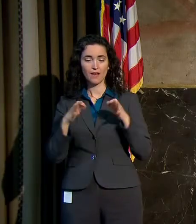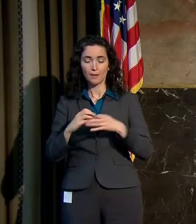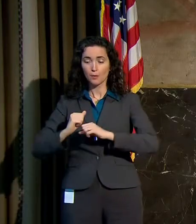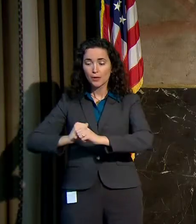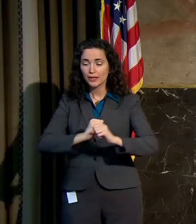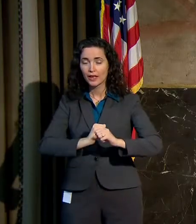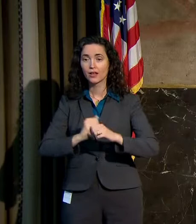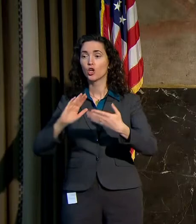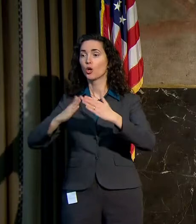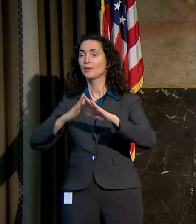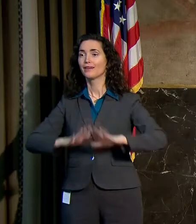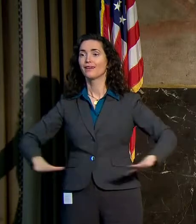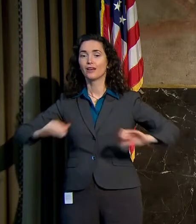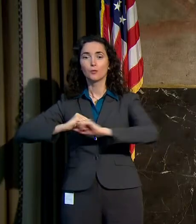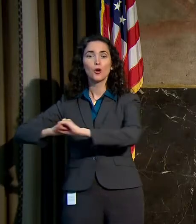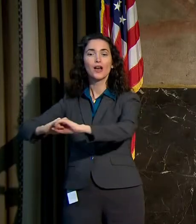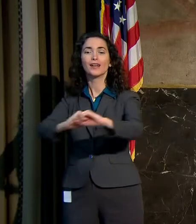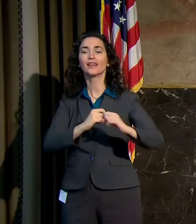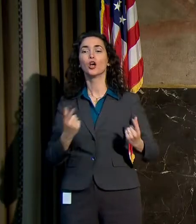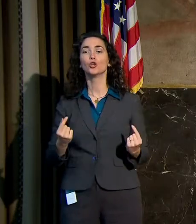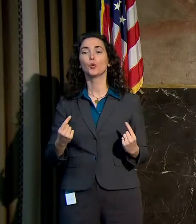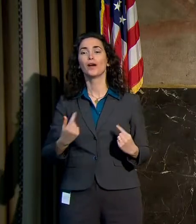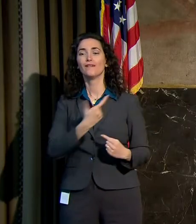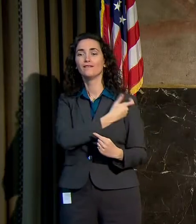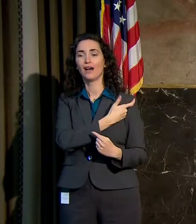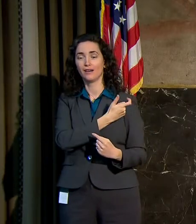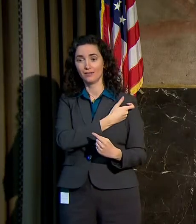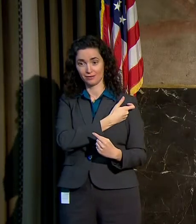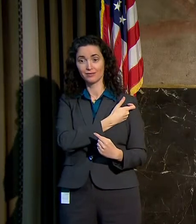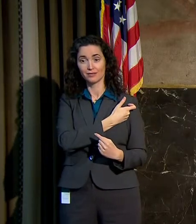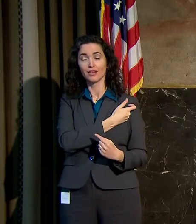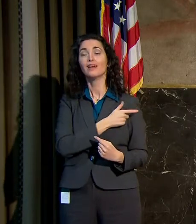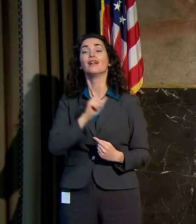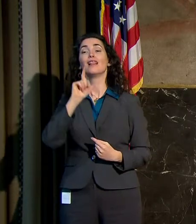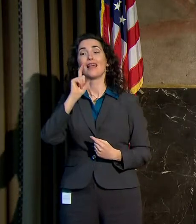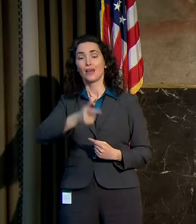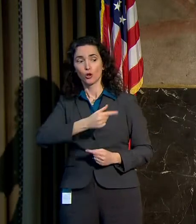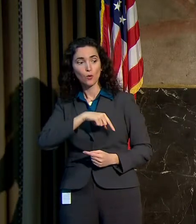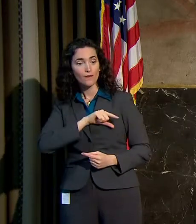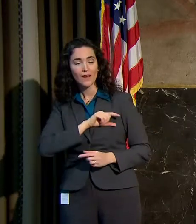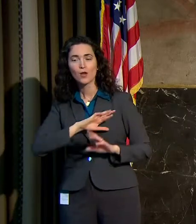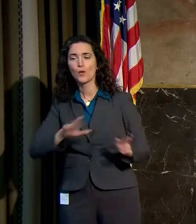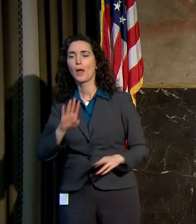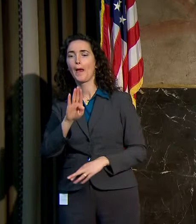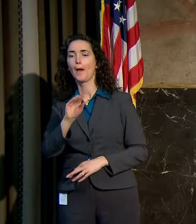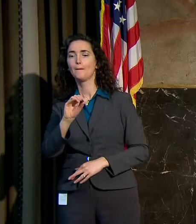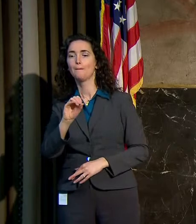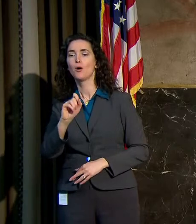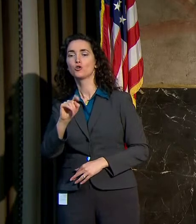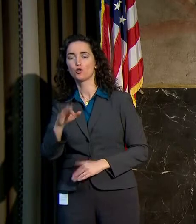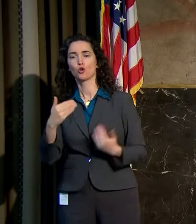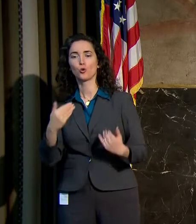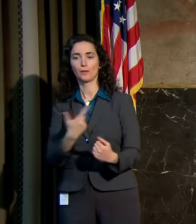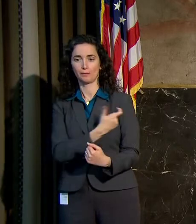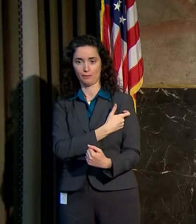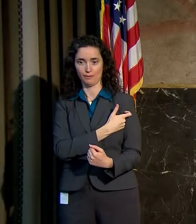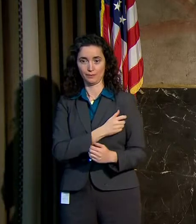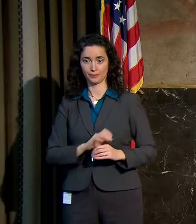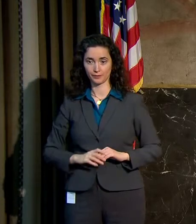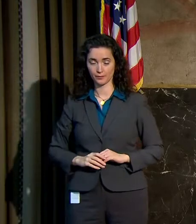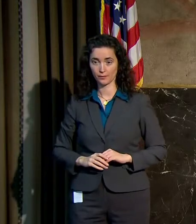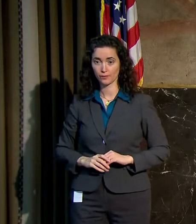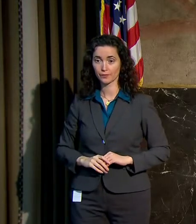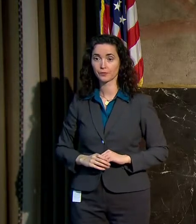be vaccinated and to get boosted when you're eligible to do so. You are 17 times